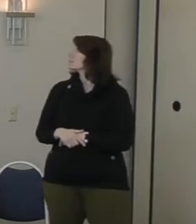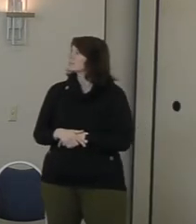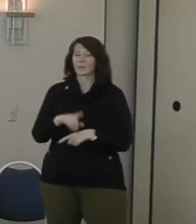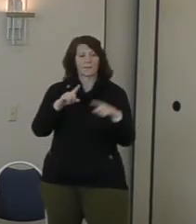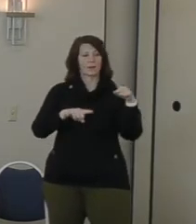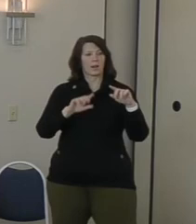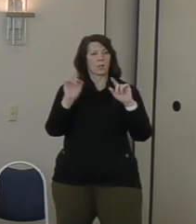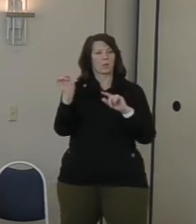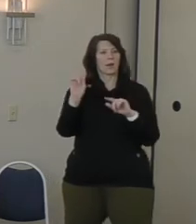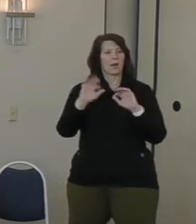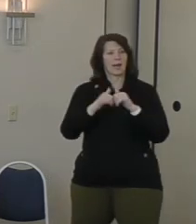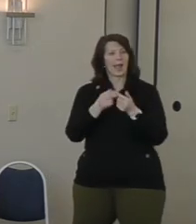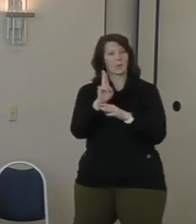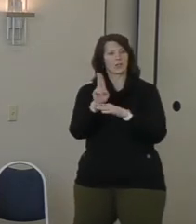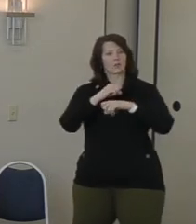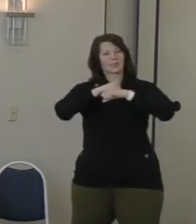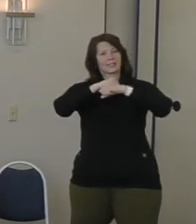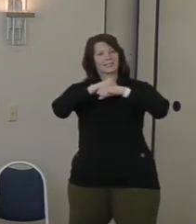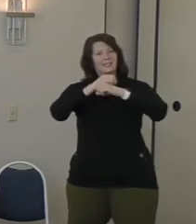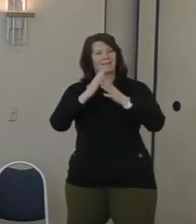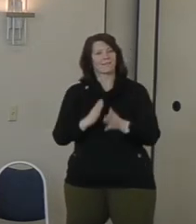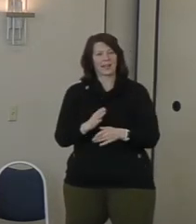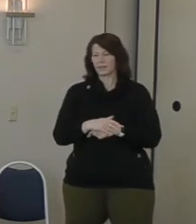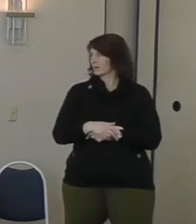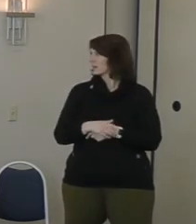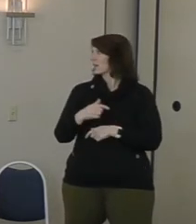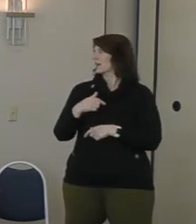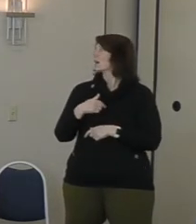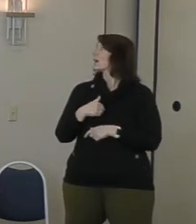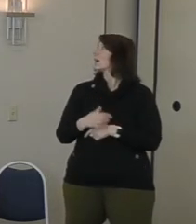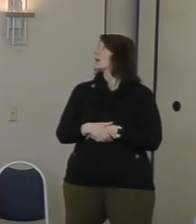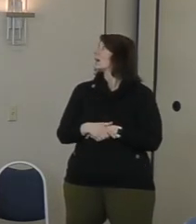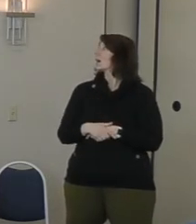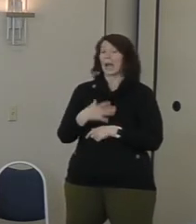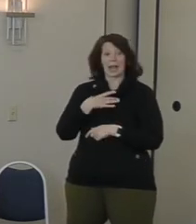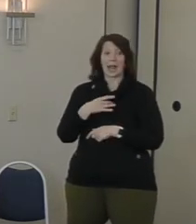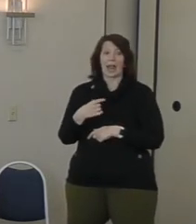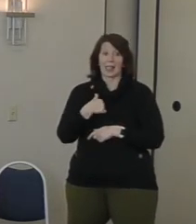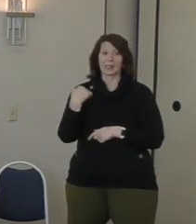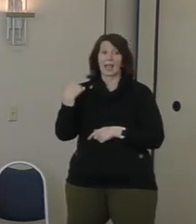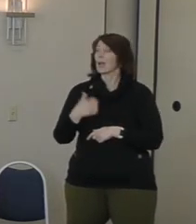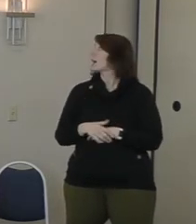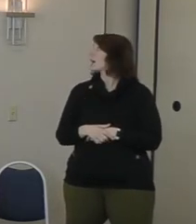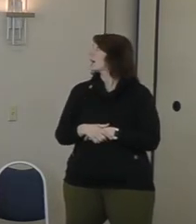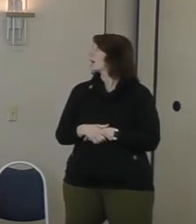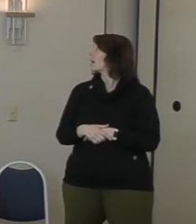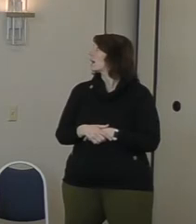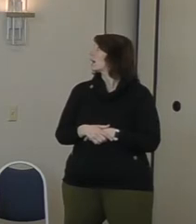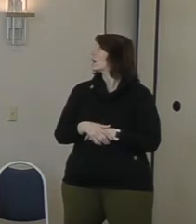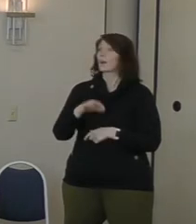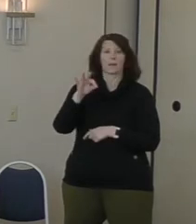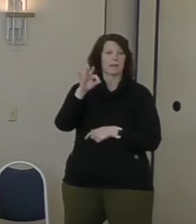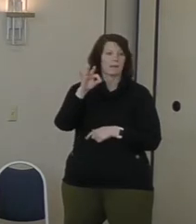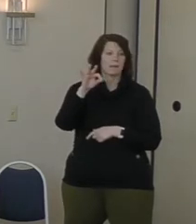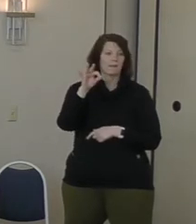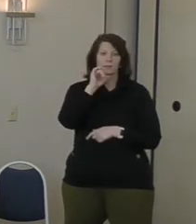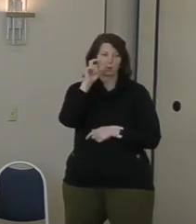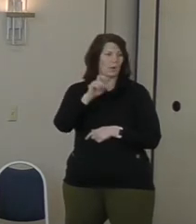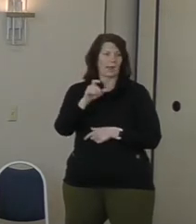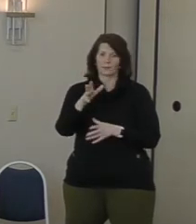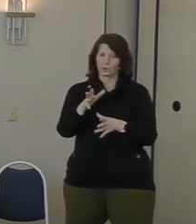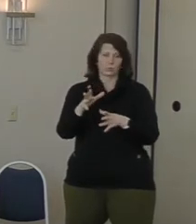how we use these defenders. Alright, so I'm big on Your forwards don't have to take the